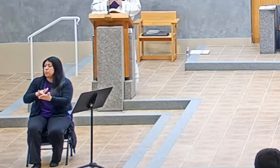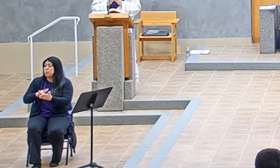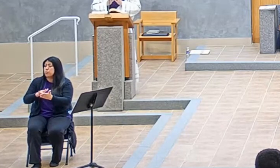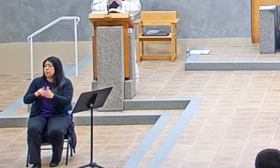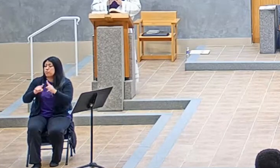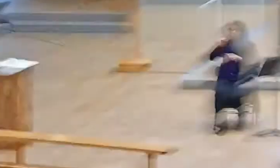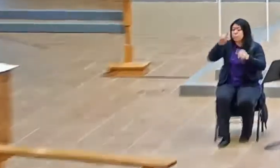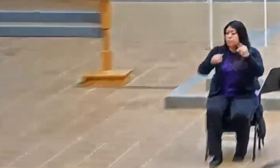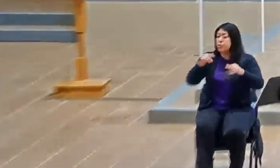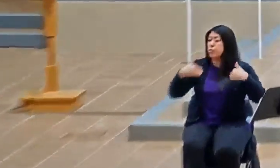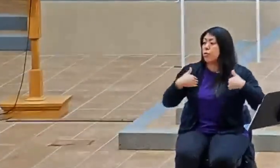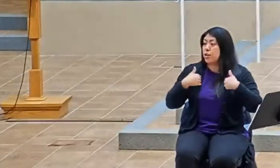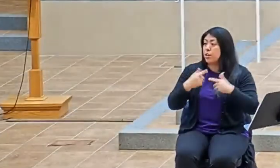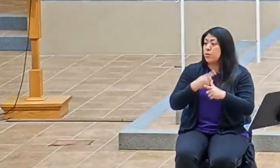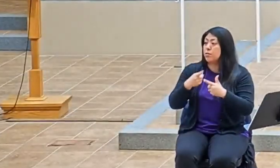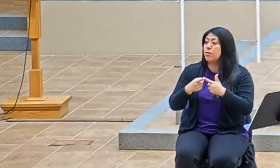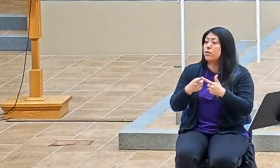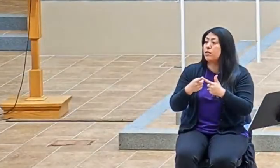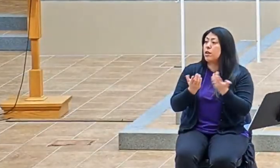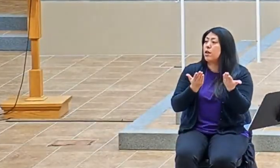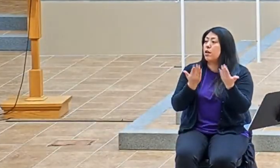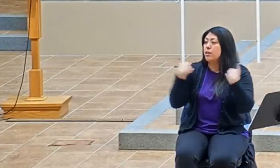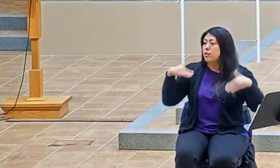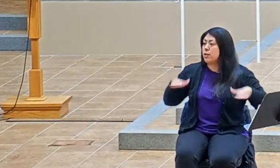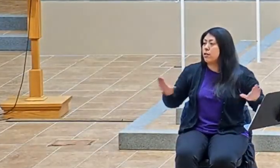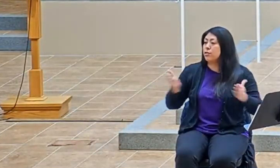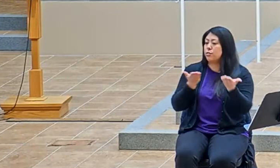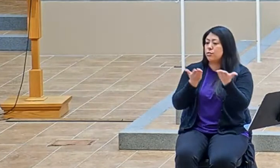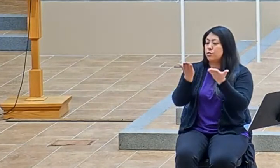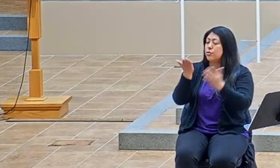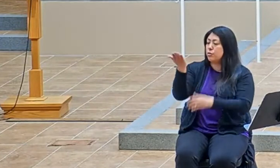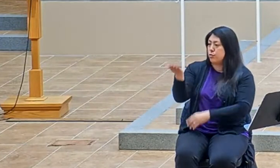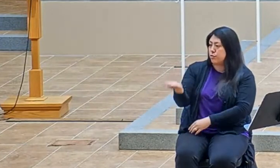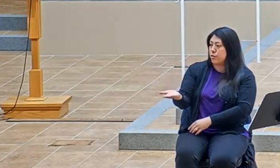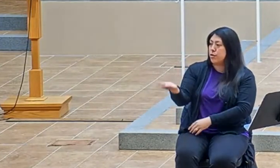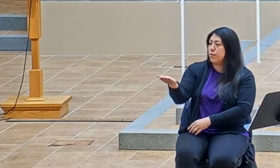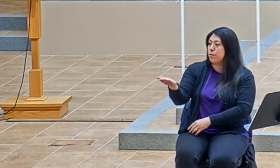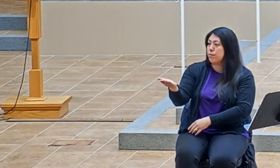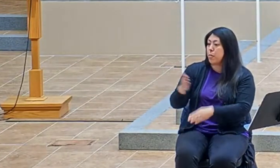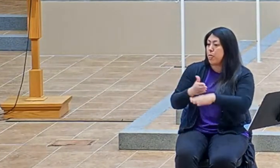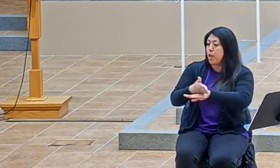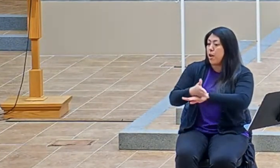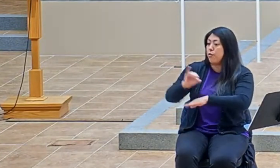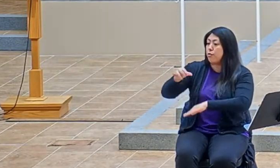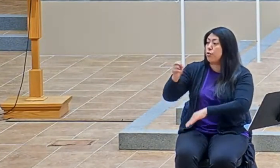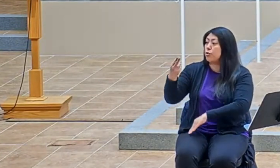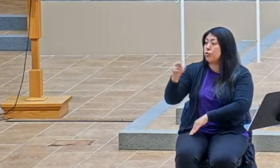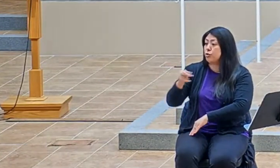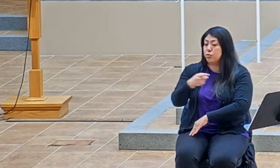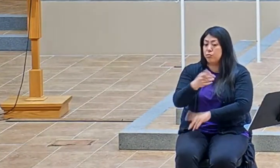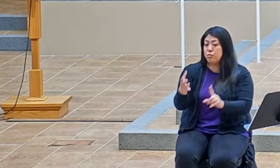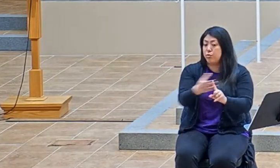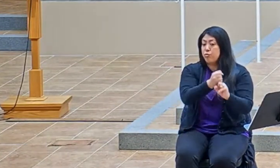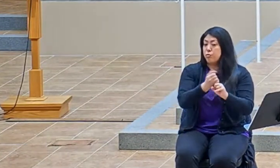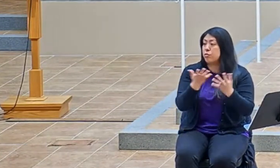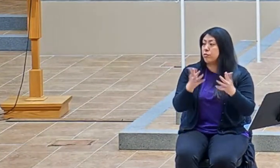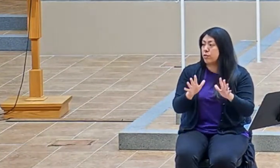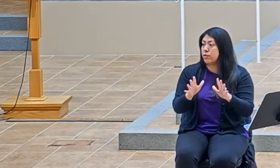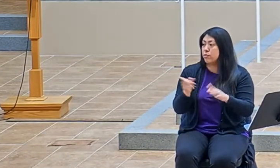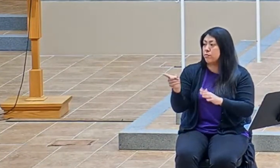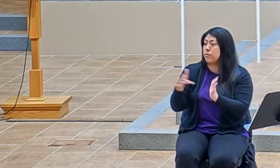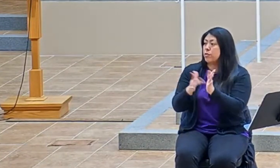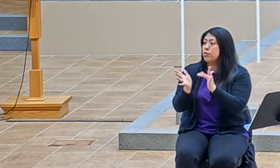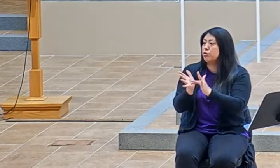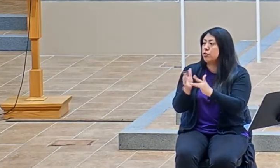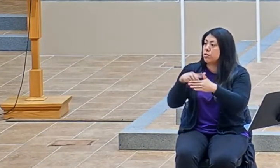beasts, and the angels ministered to him. After John had been arrested,